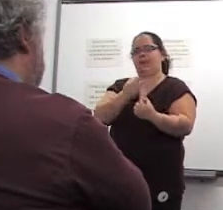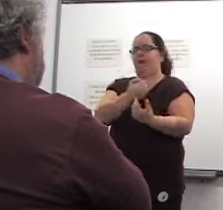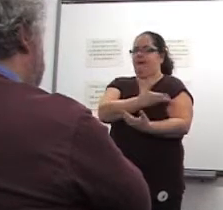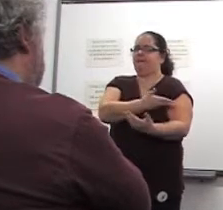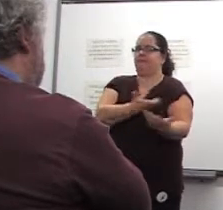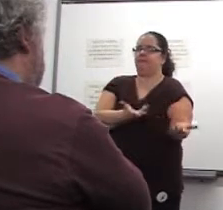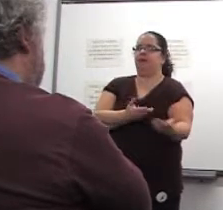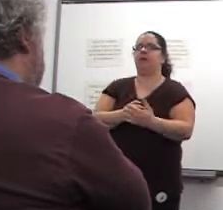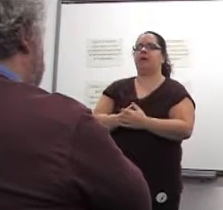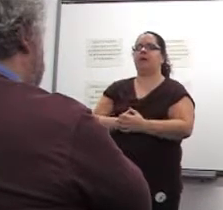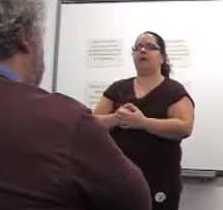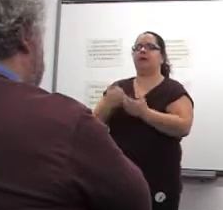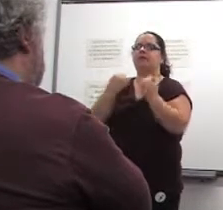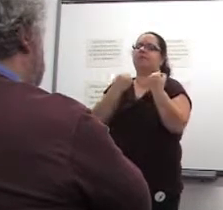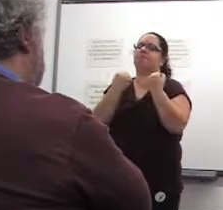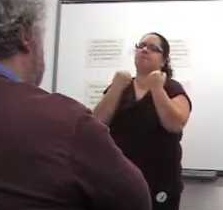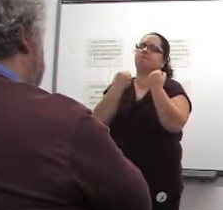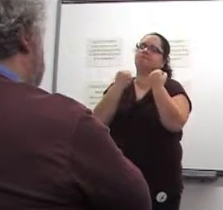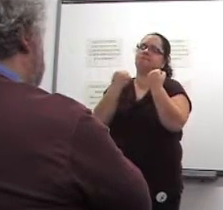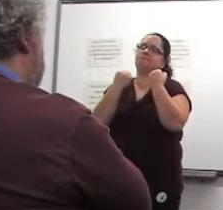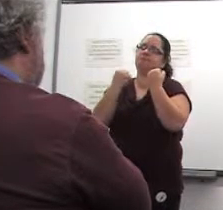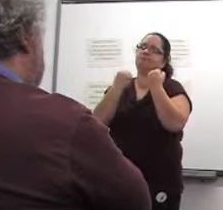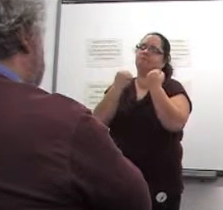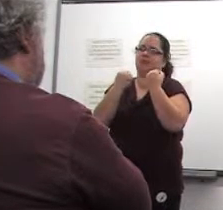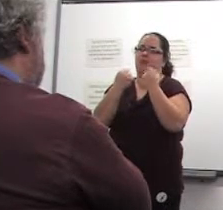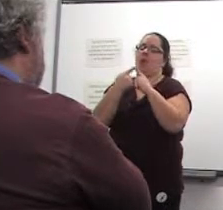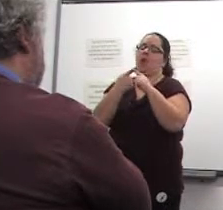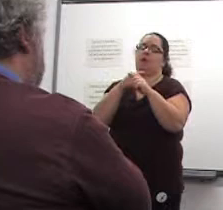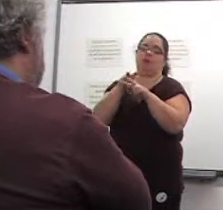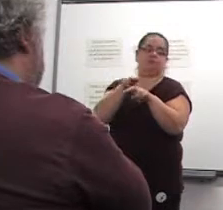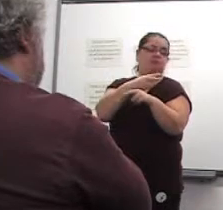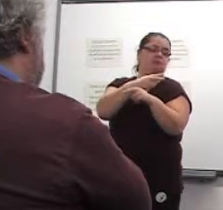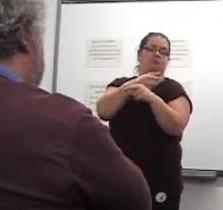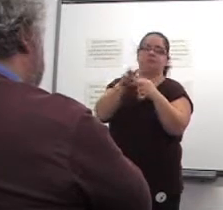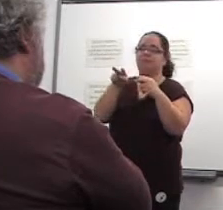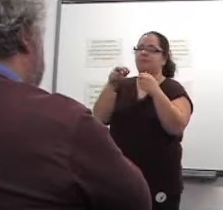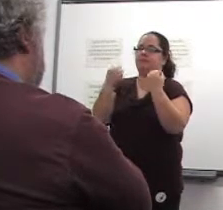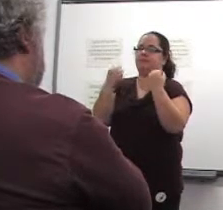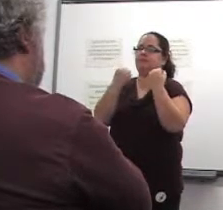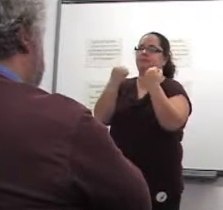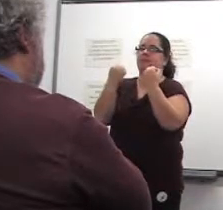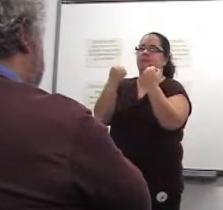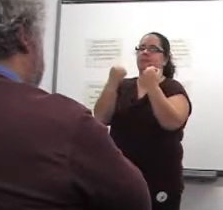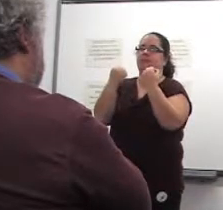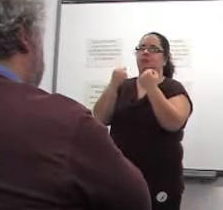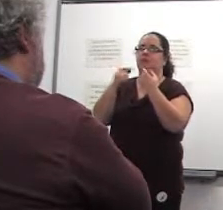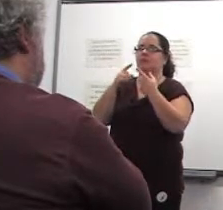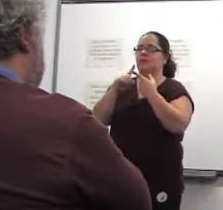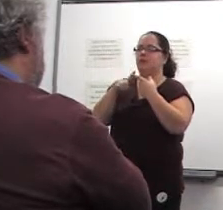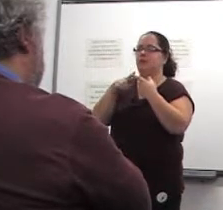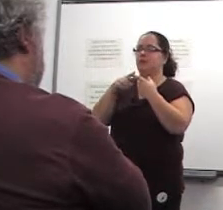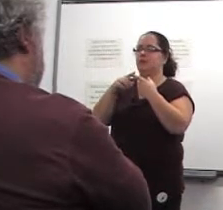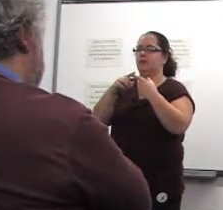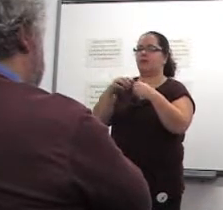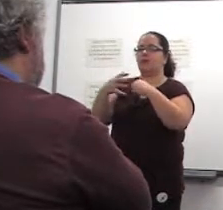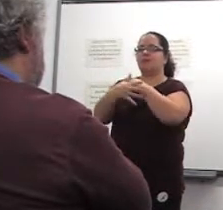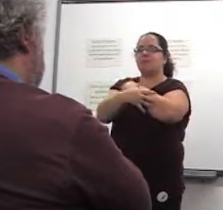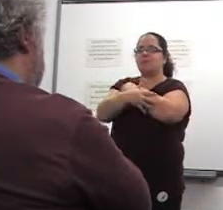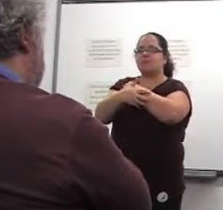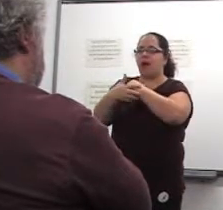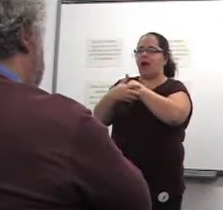after all. He stole another glance as they levelled out. She had copper brown